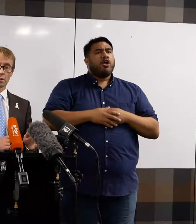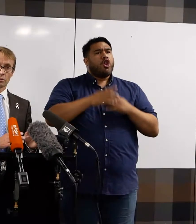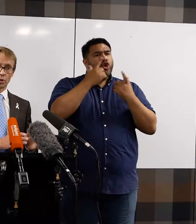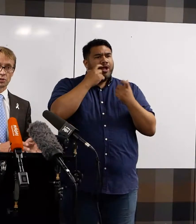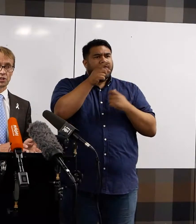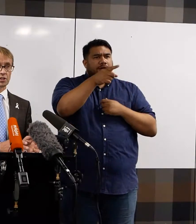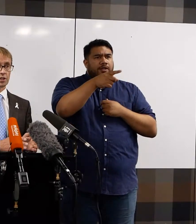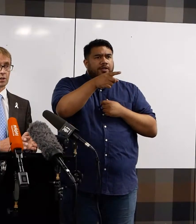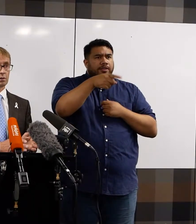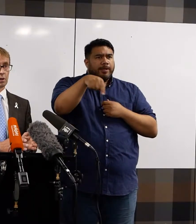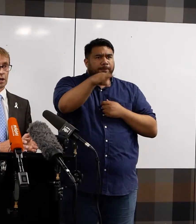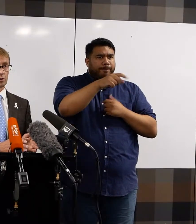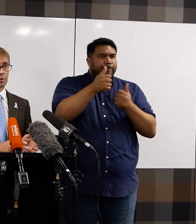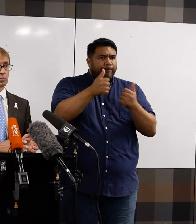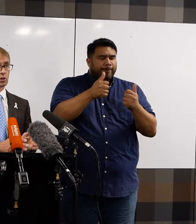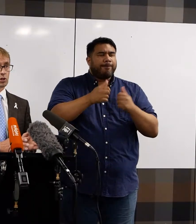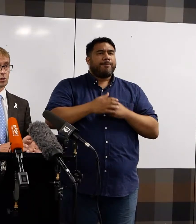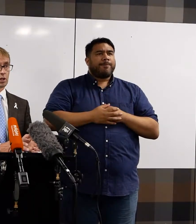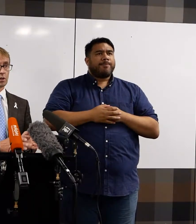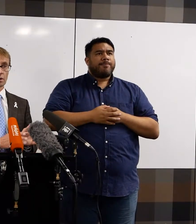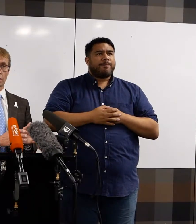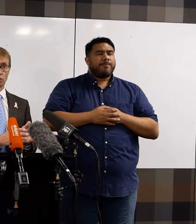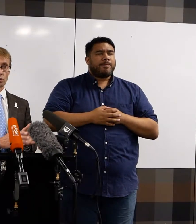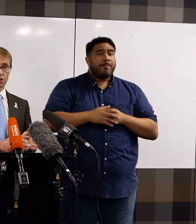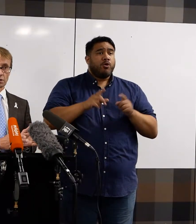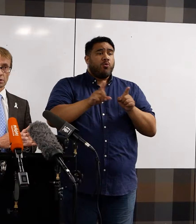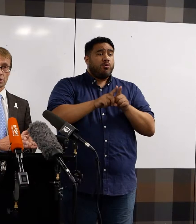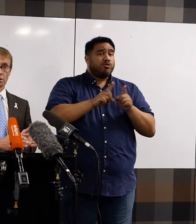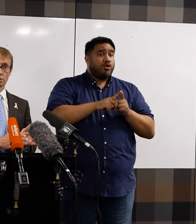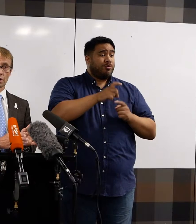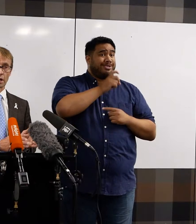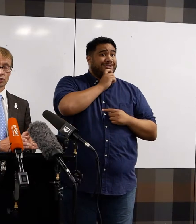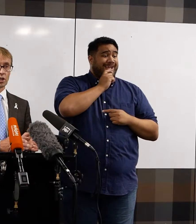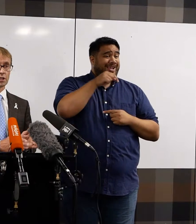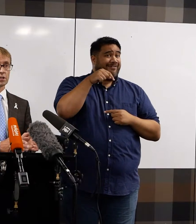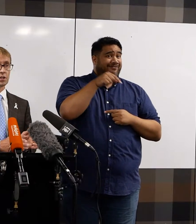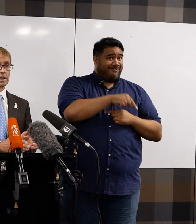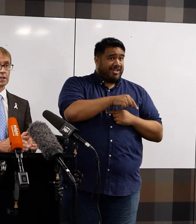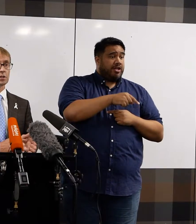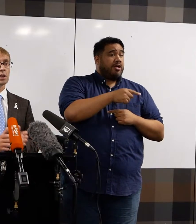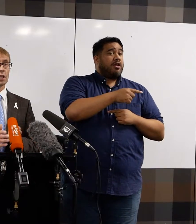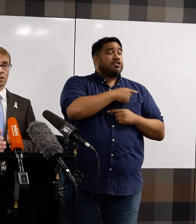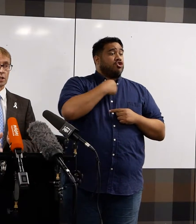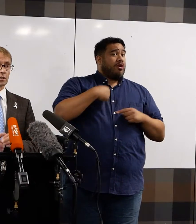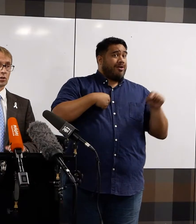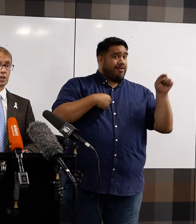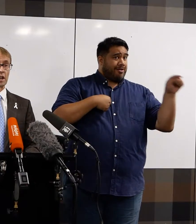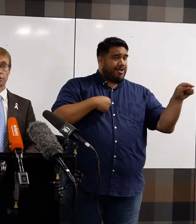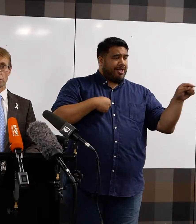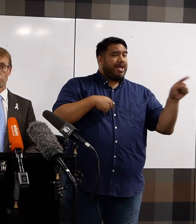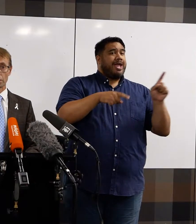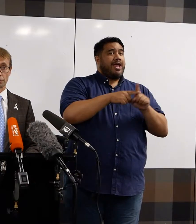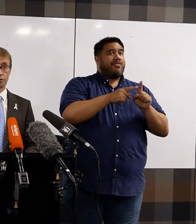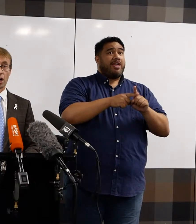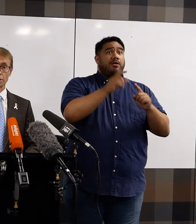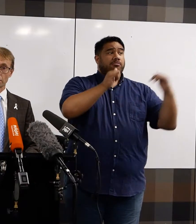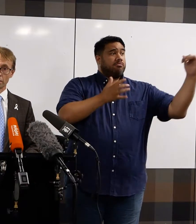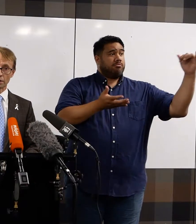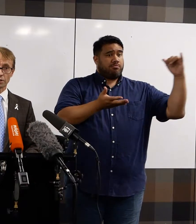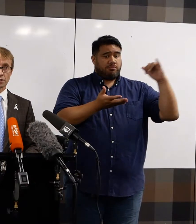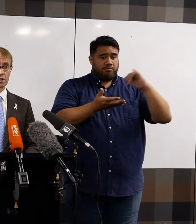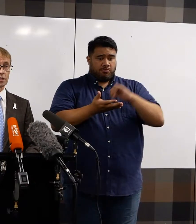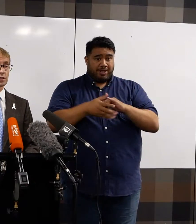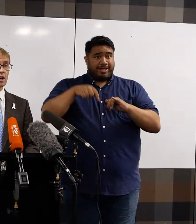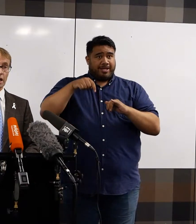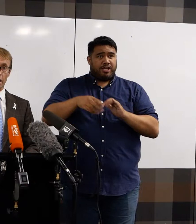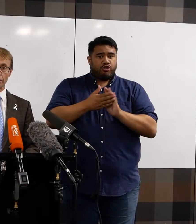in processing the people returning, of course, at the Chinese end, then looking after them in flight, then